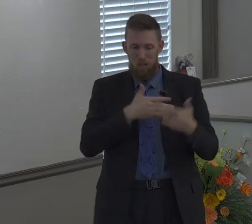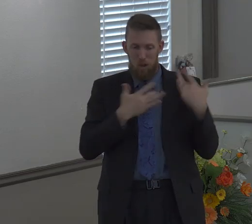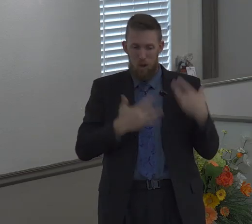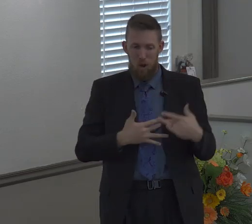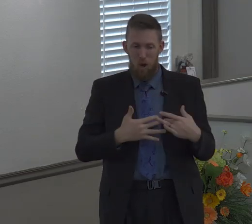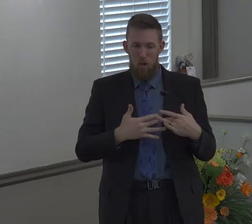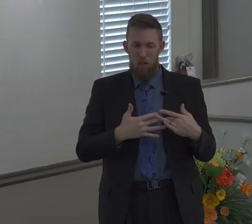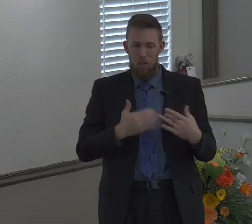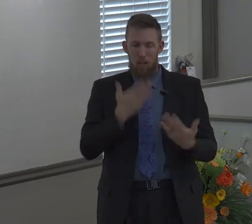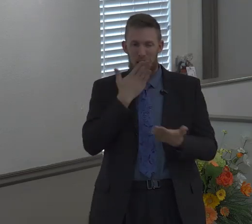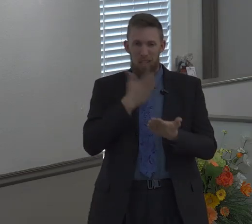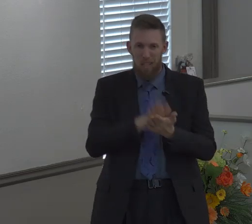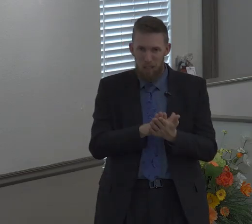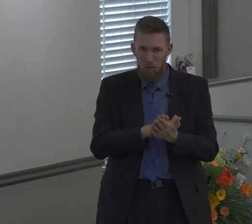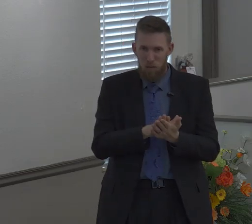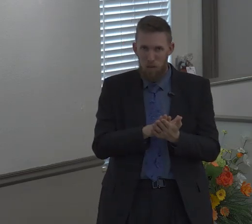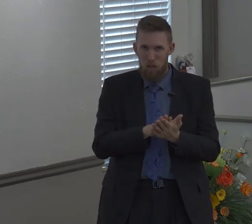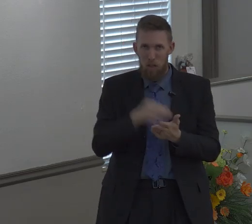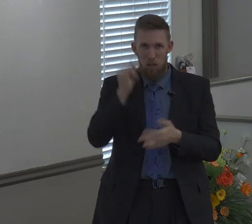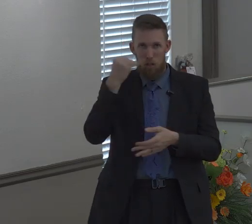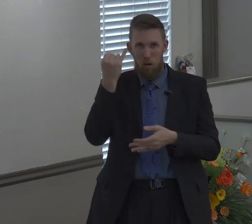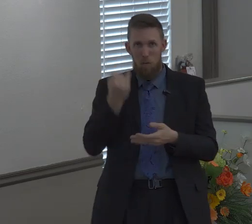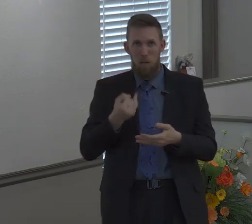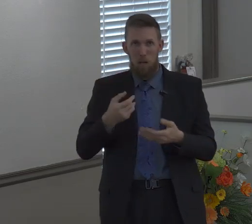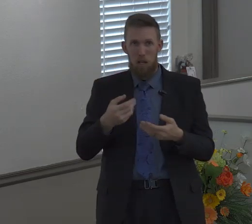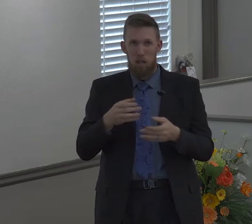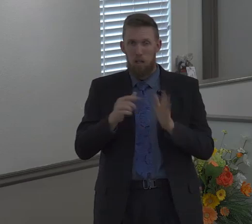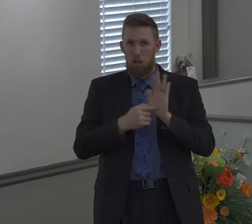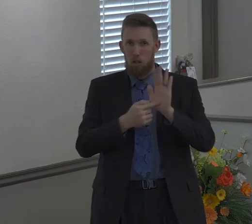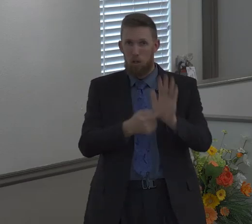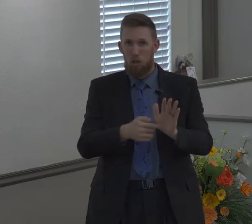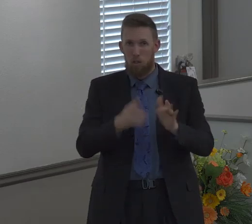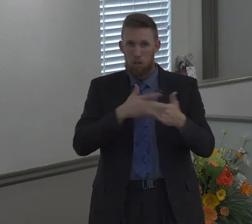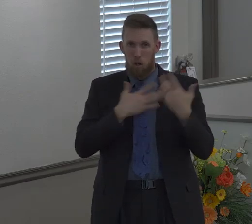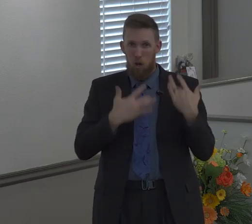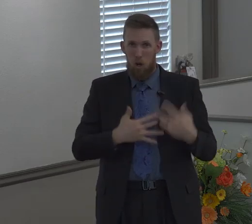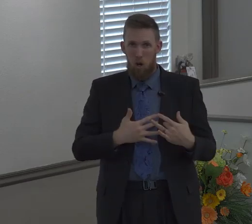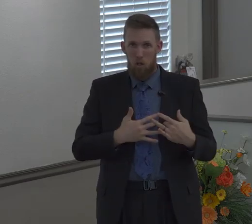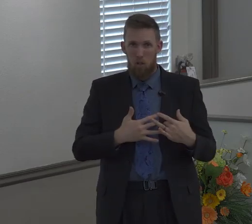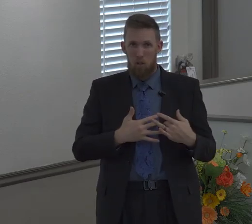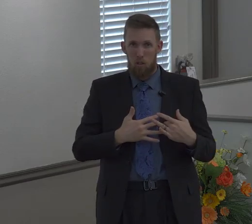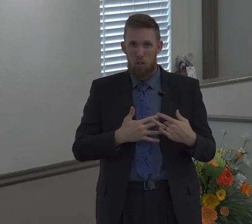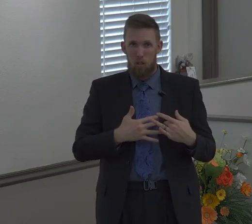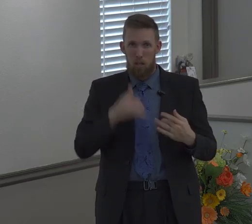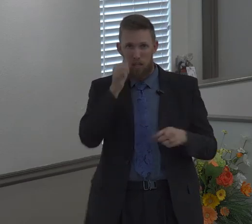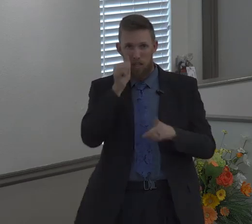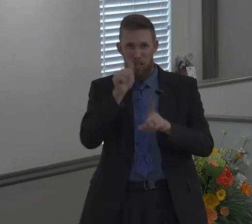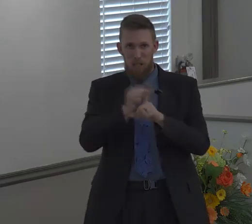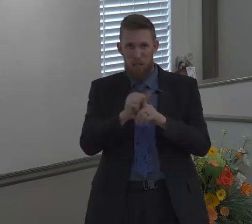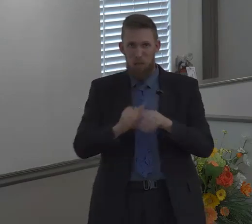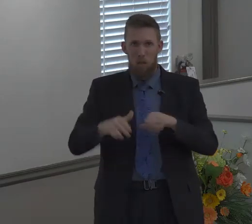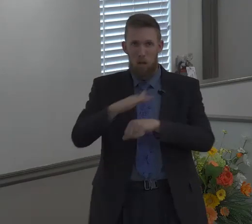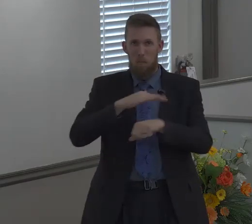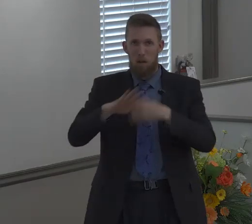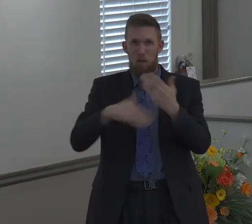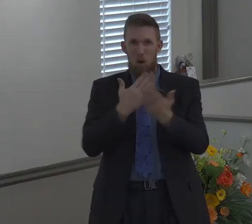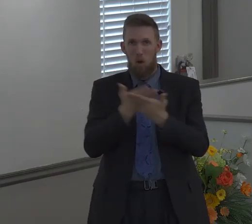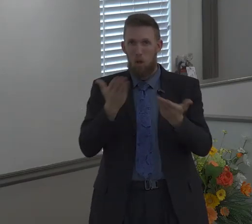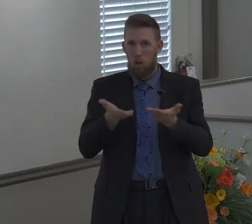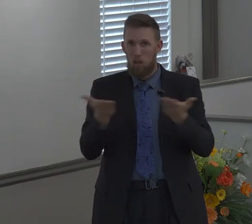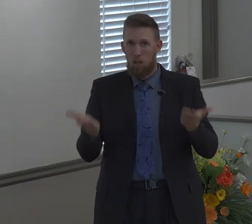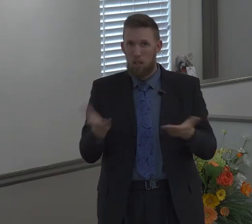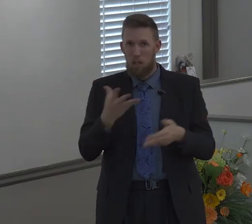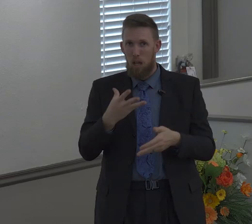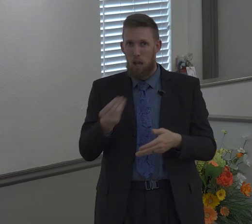17, verse 9. Look at the verse. The heart is deceitful above all things and desperately wicked. Who can know it? It scares me when I